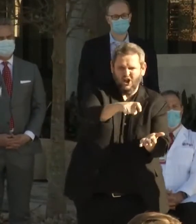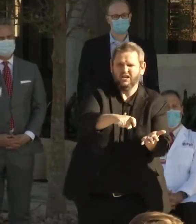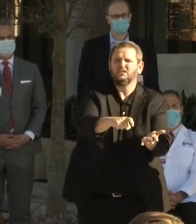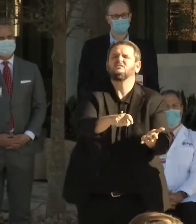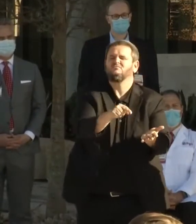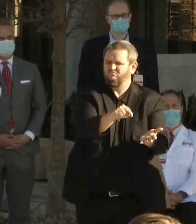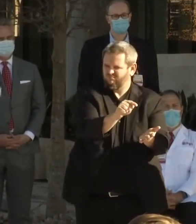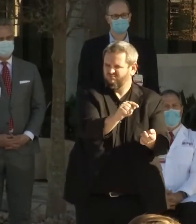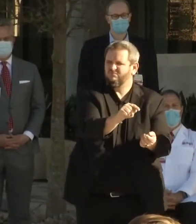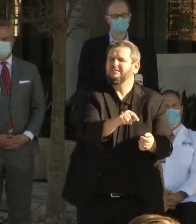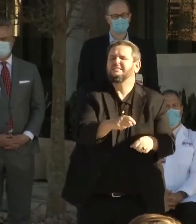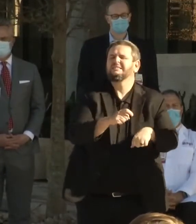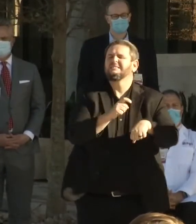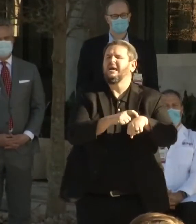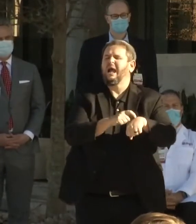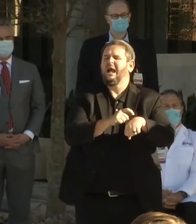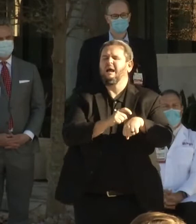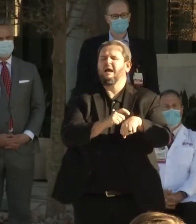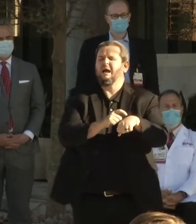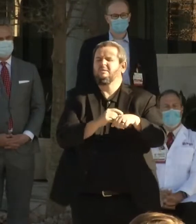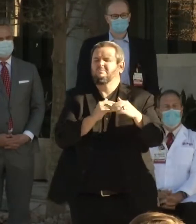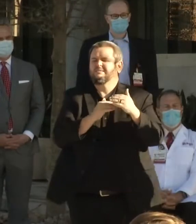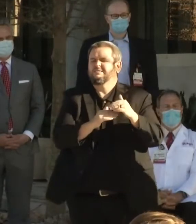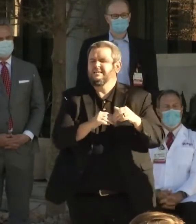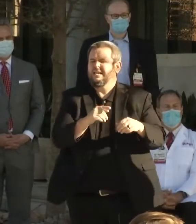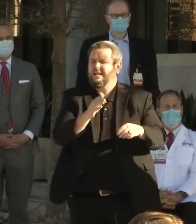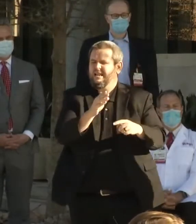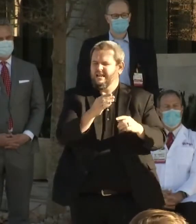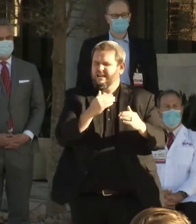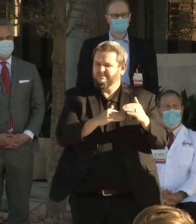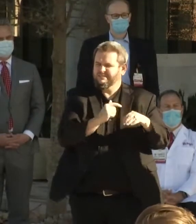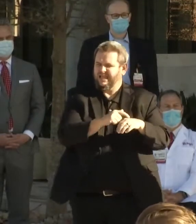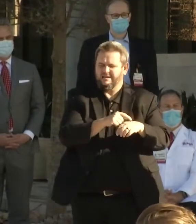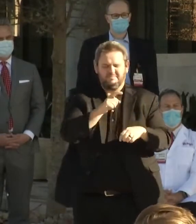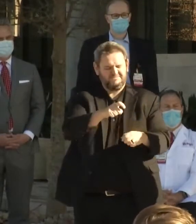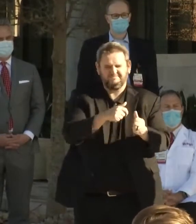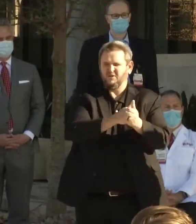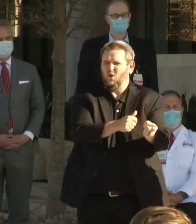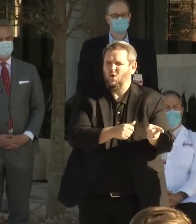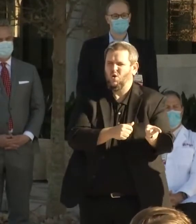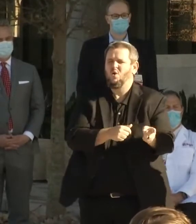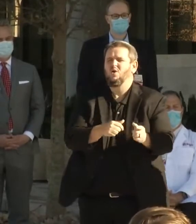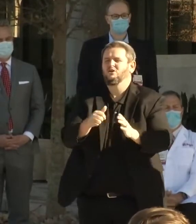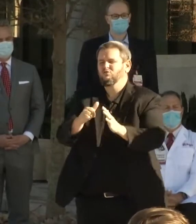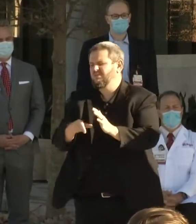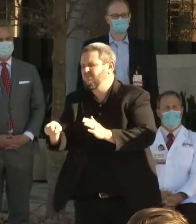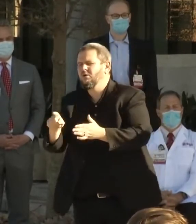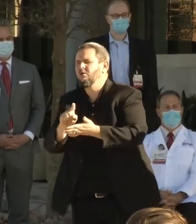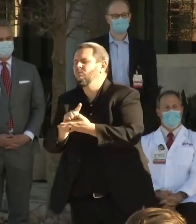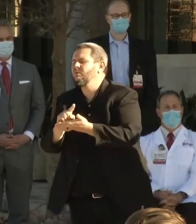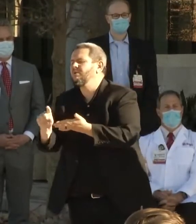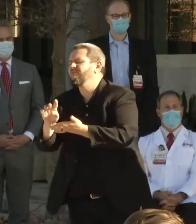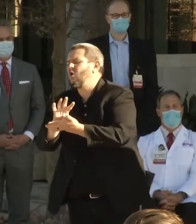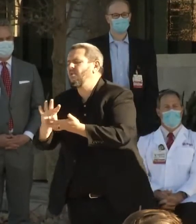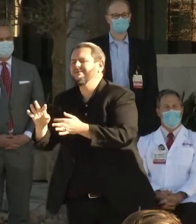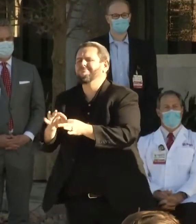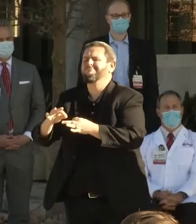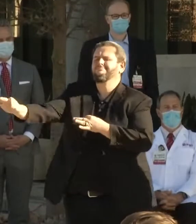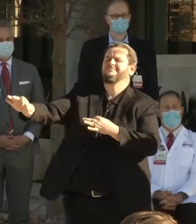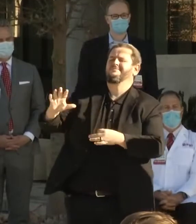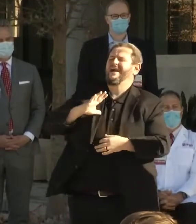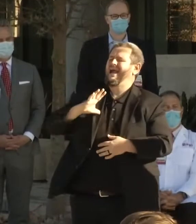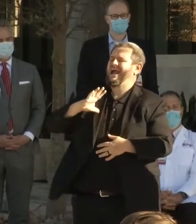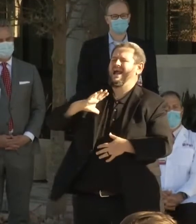week, 4 weeks, and not have much impact on the patient condition? Yes, there are